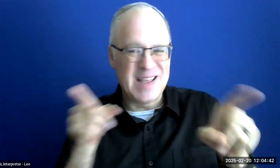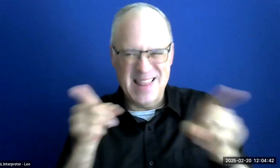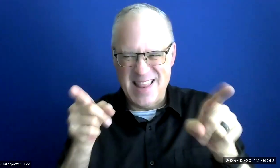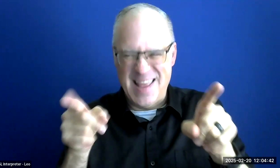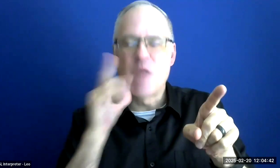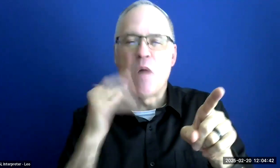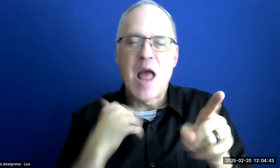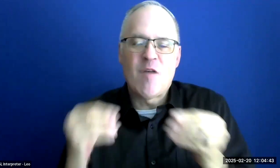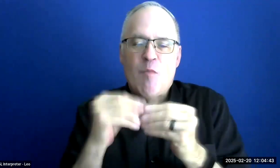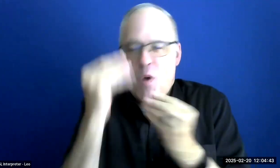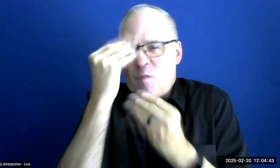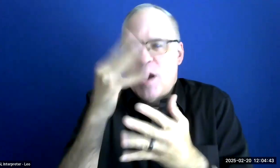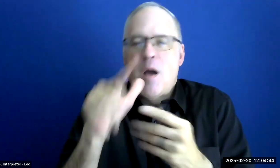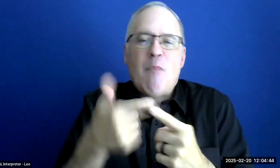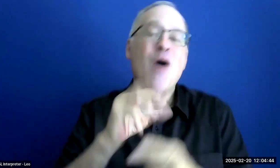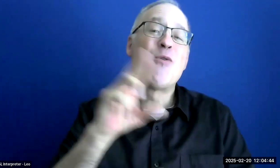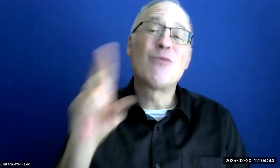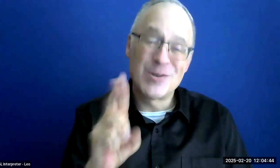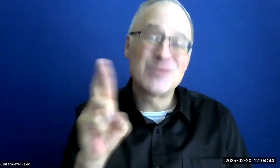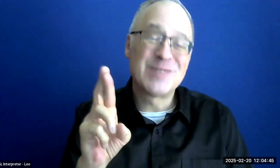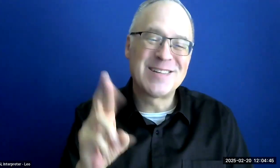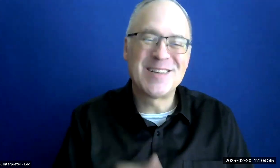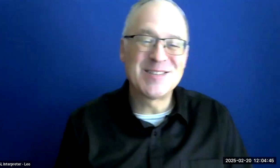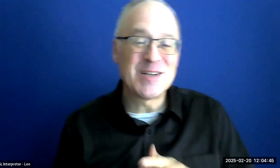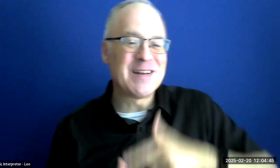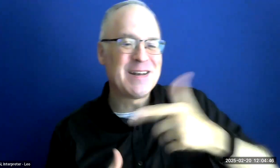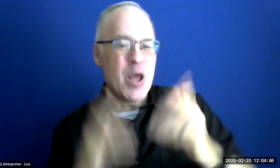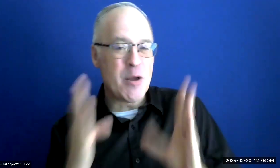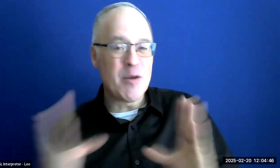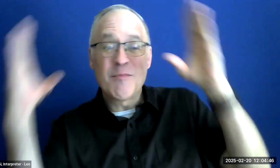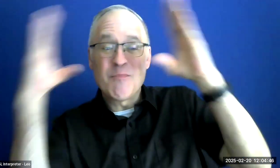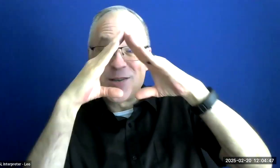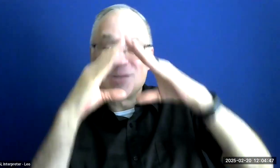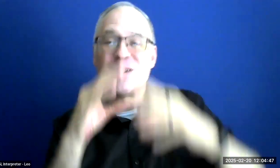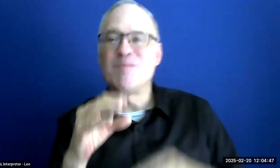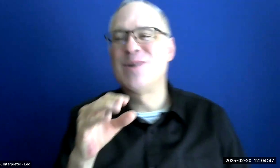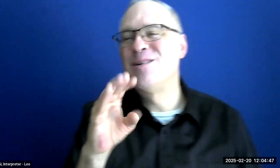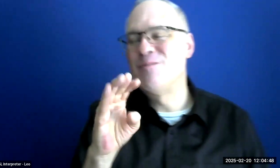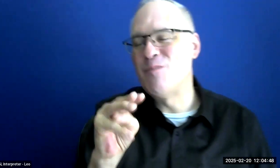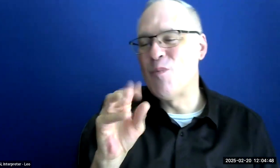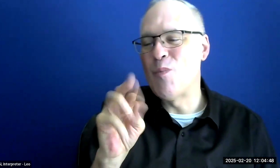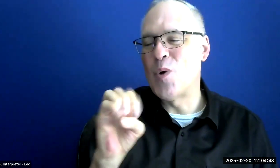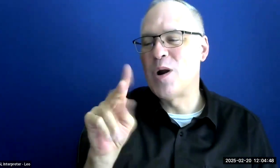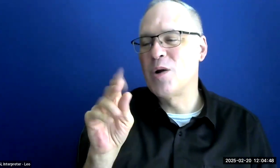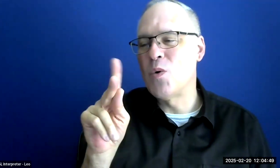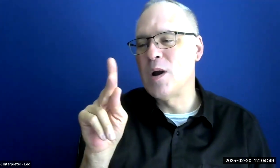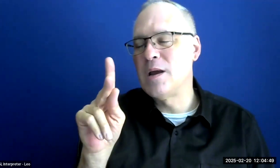on regionalization. I'll give it back to Bishop Moore Coy Coy, who will close us out.